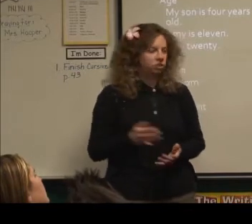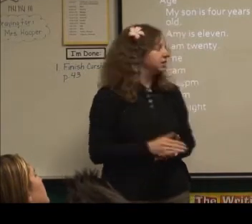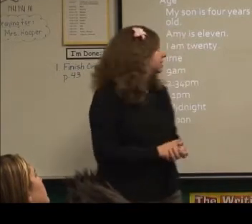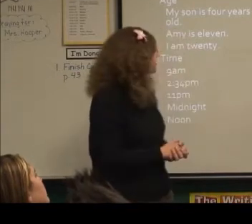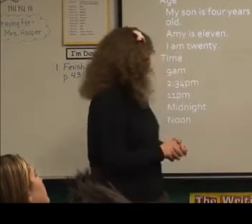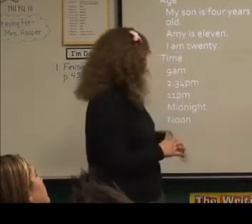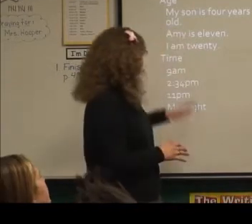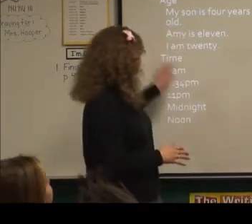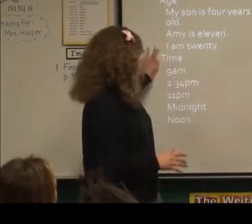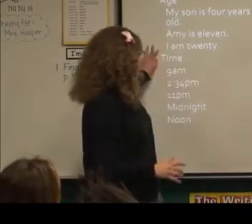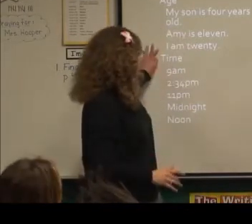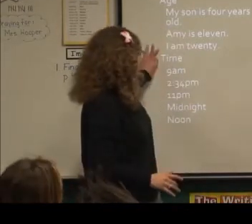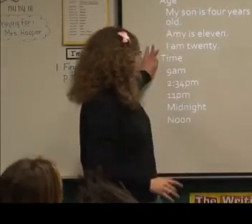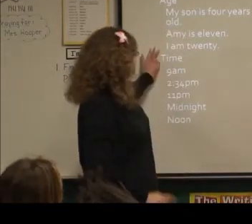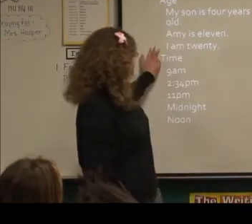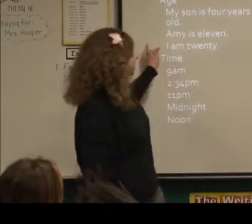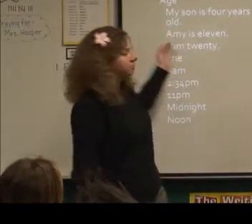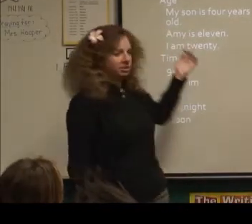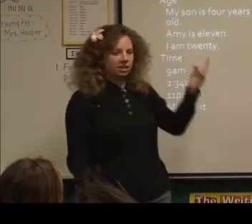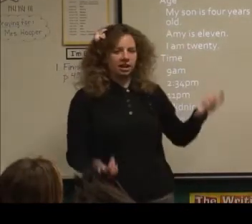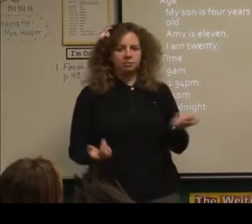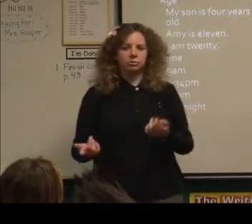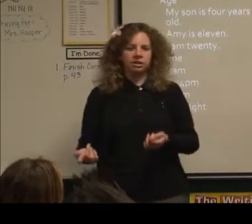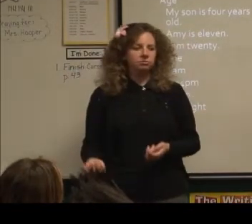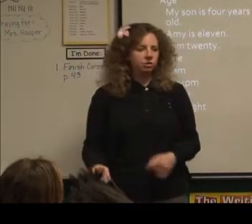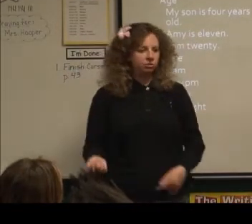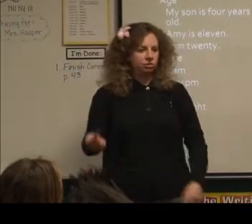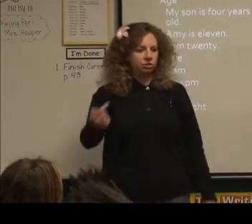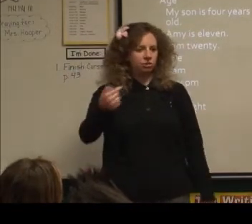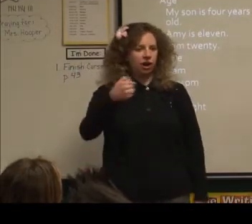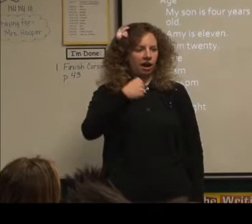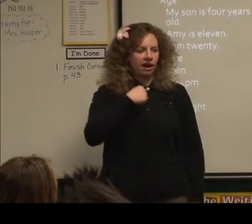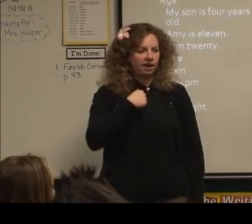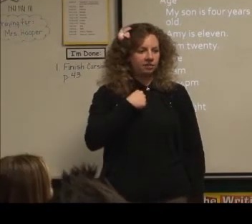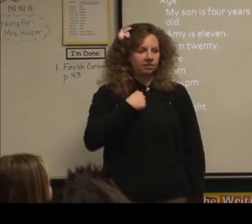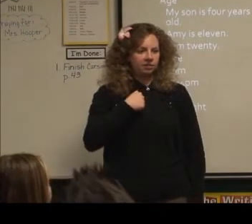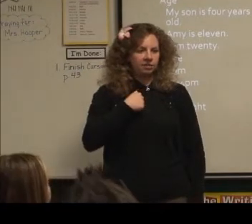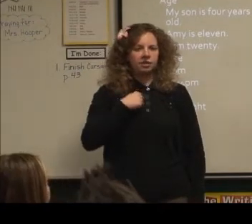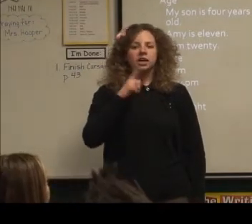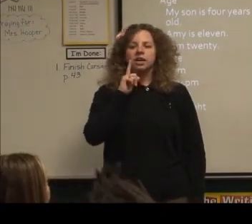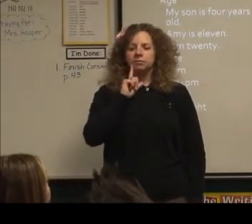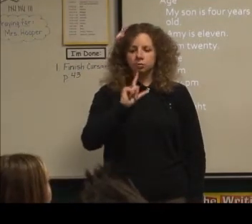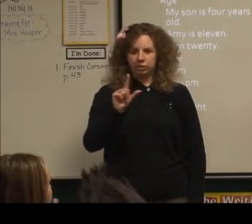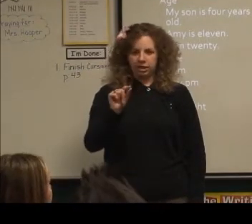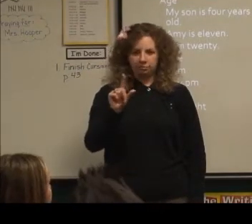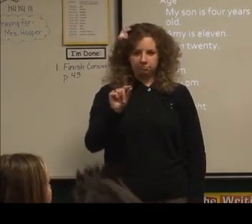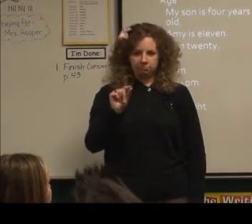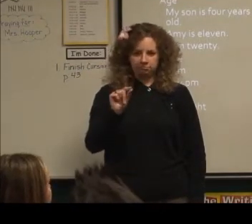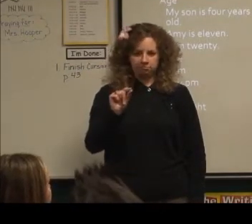like that, okay? And then we did I am 20, so you just do I am 20,